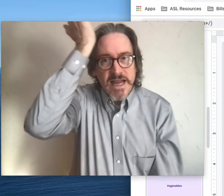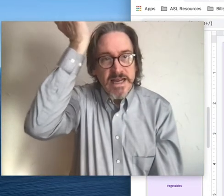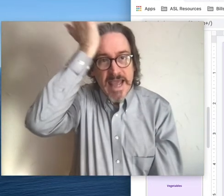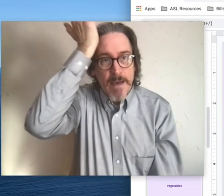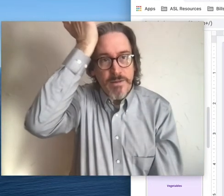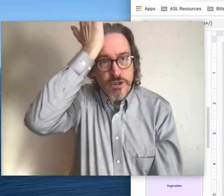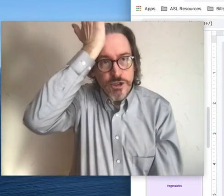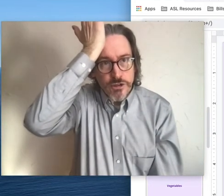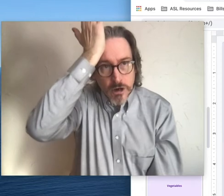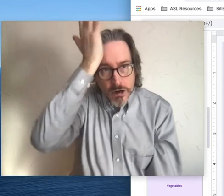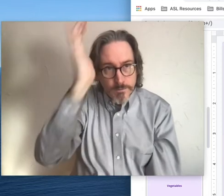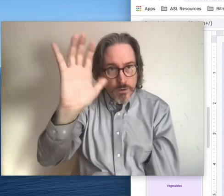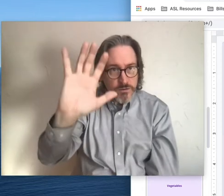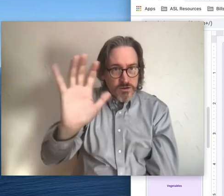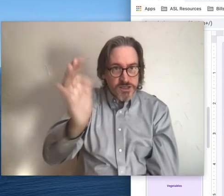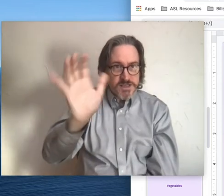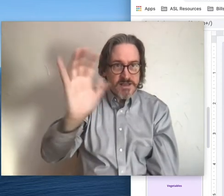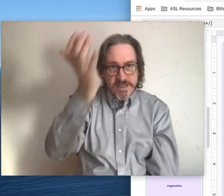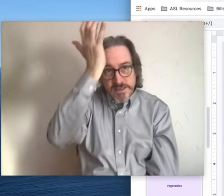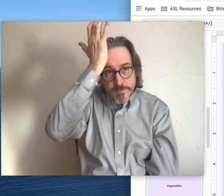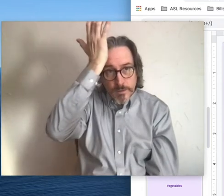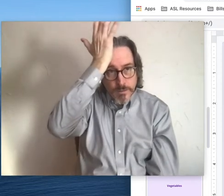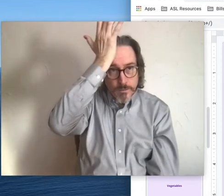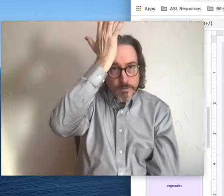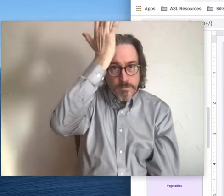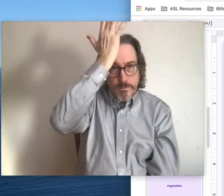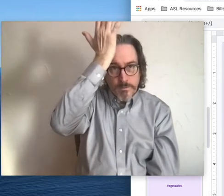Lettuce and cabbage are both just this.